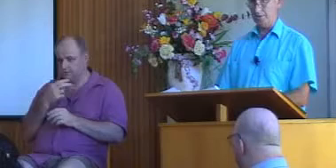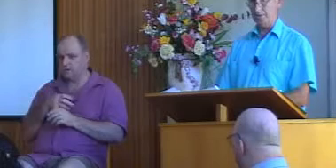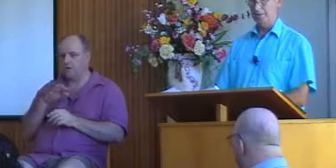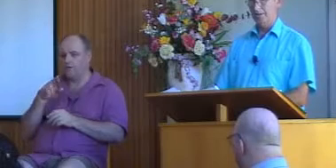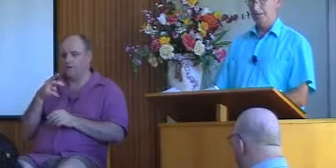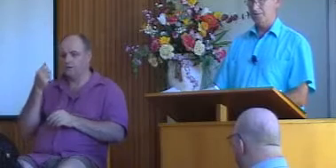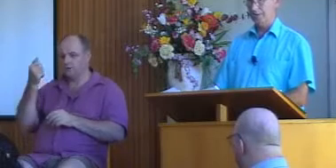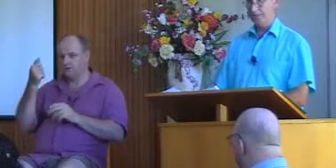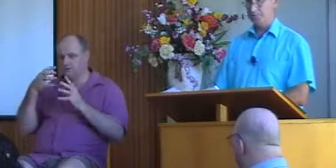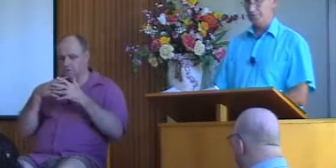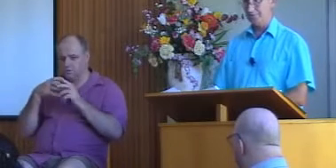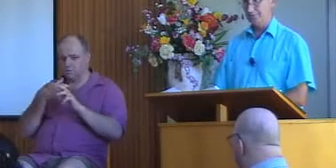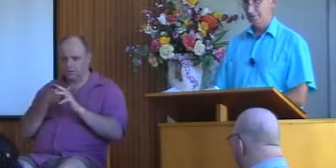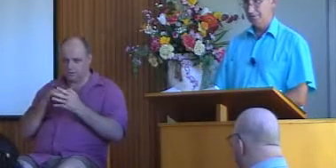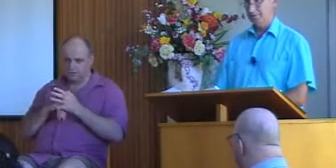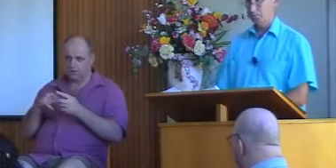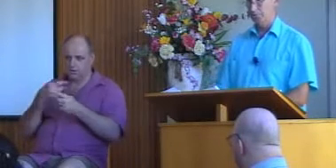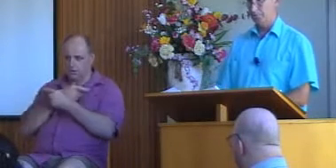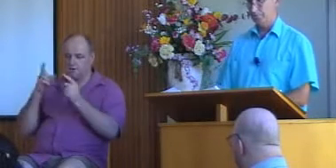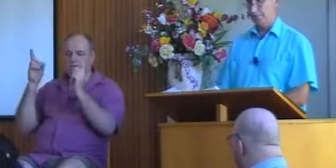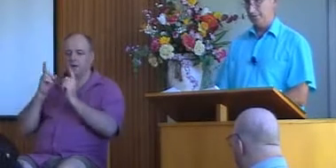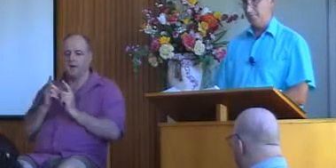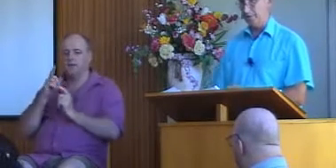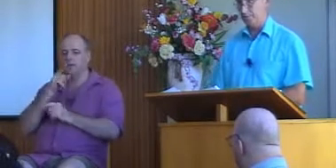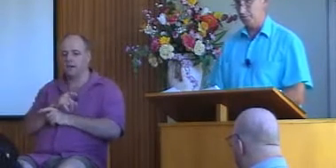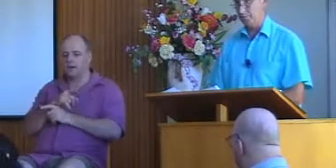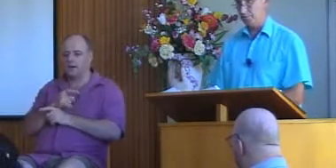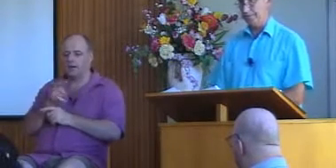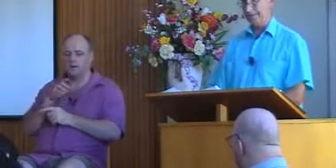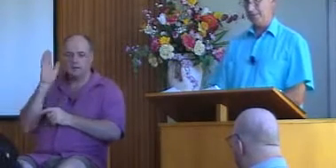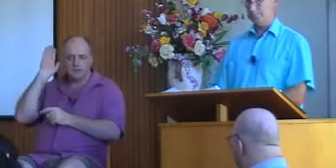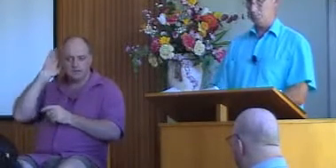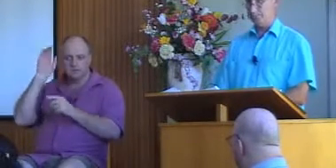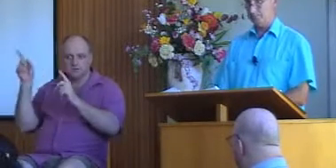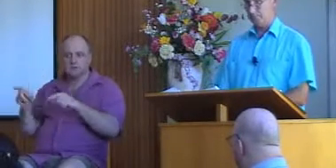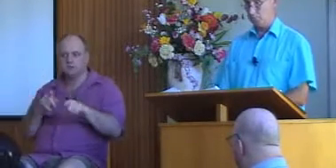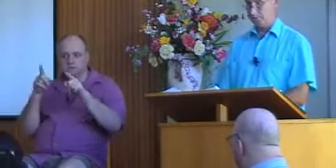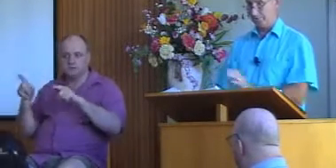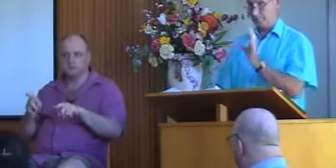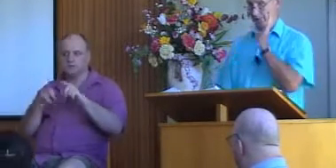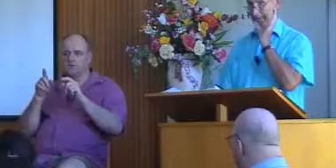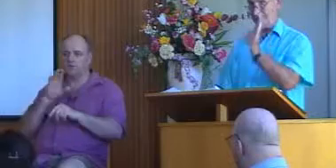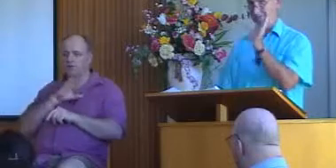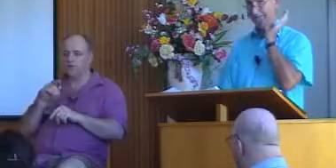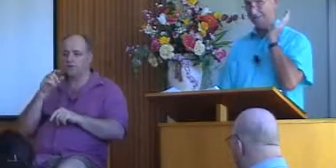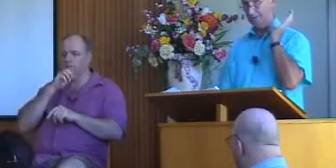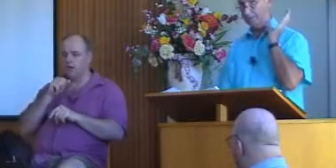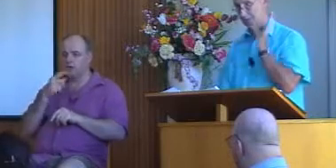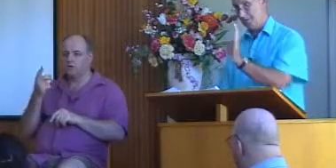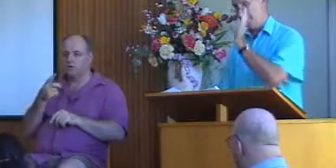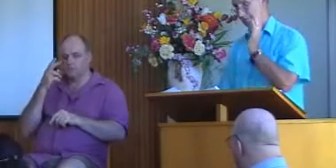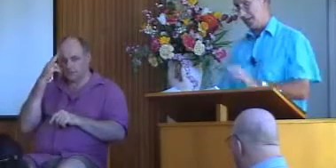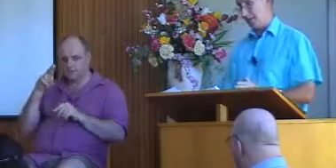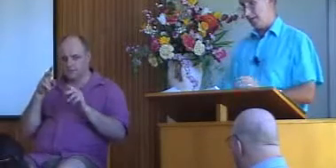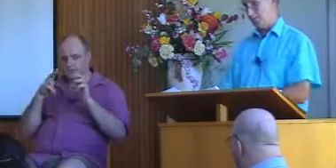was the tapes, which were presented by a person called Nicky Gumble, were so clear. You know, at